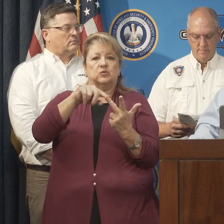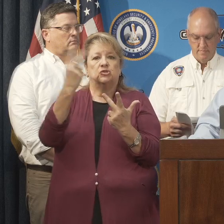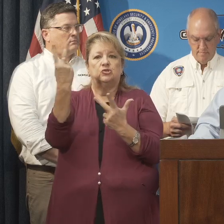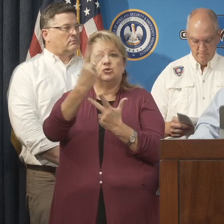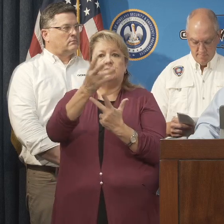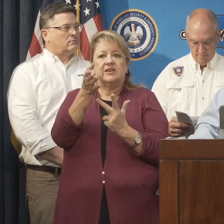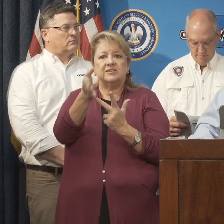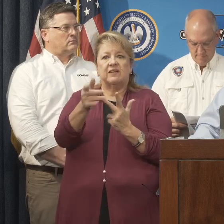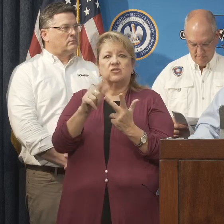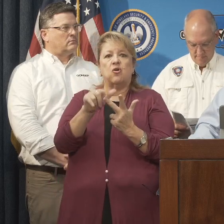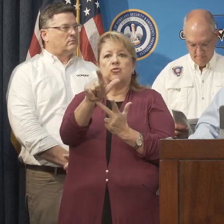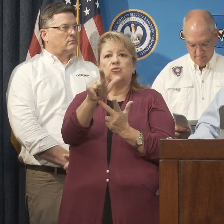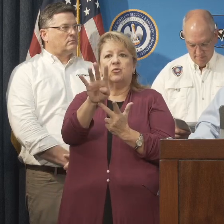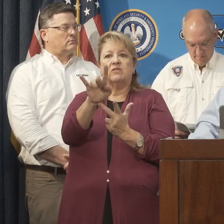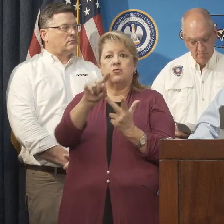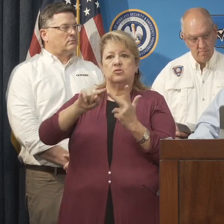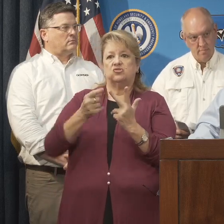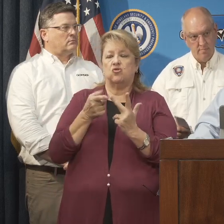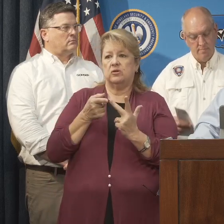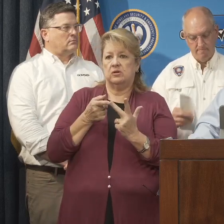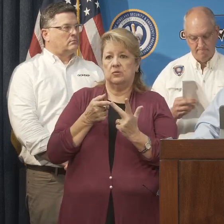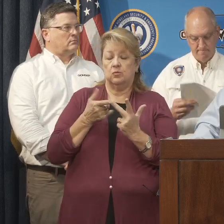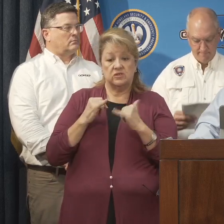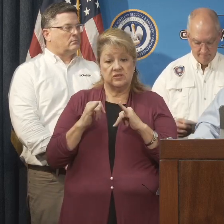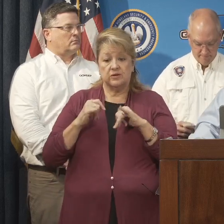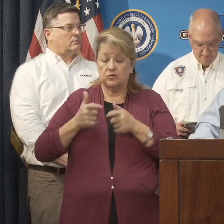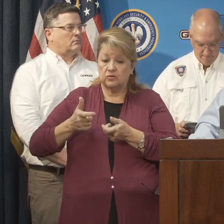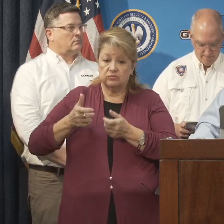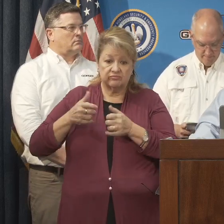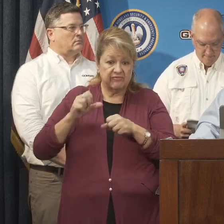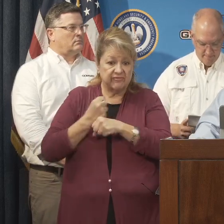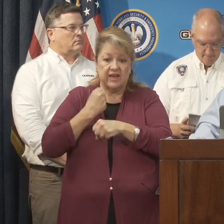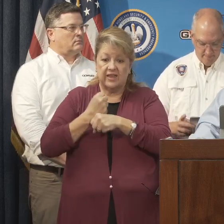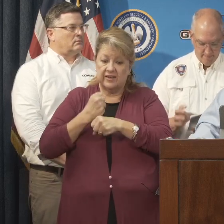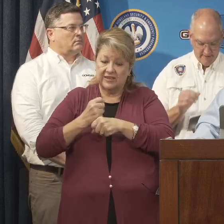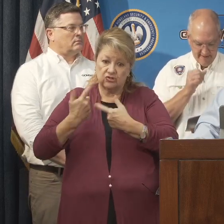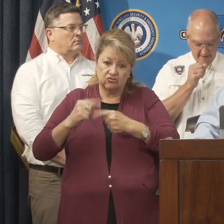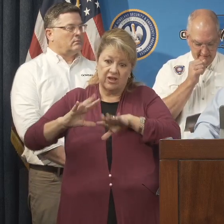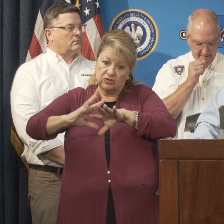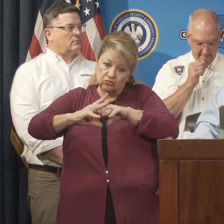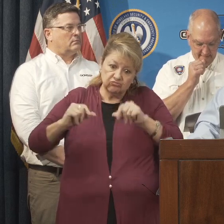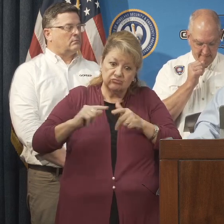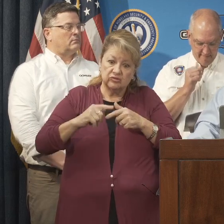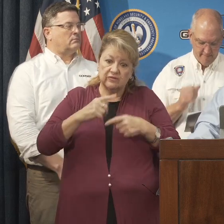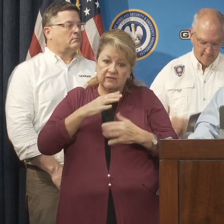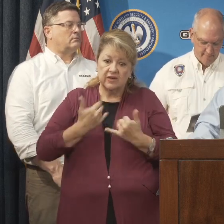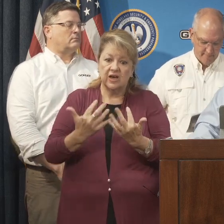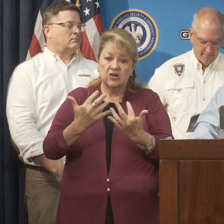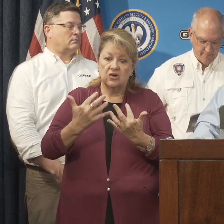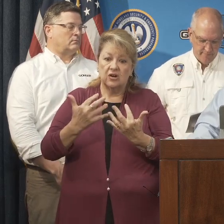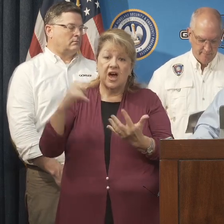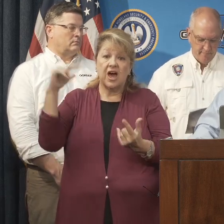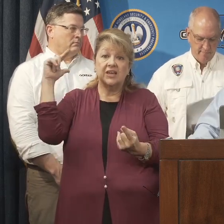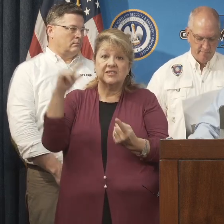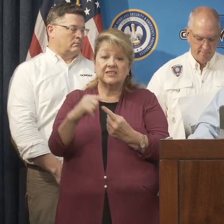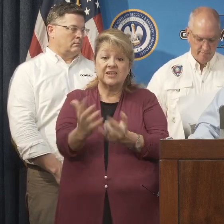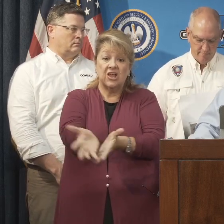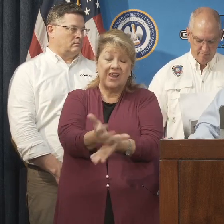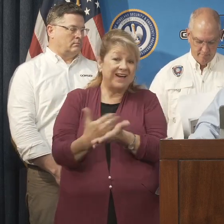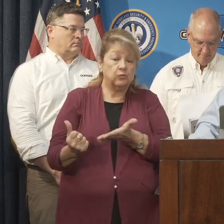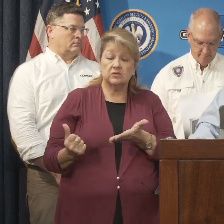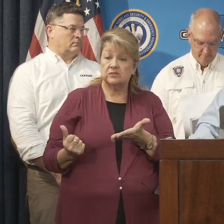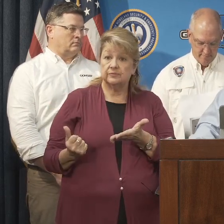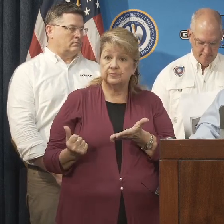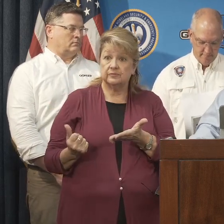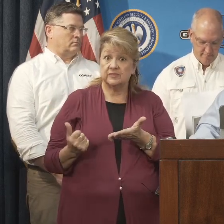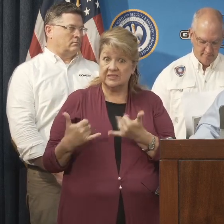on the 24th. We continue to fight these fires. We will continue to fight these fires until they are extinguished. To put this